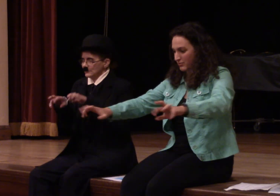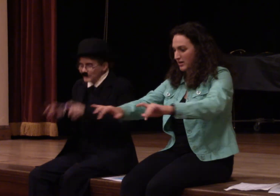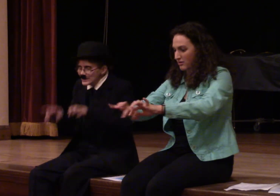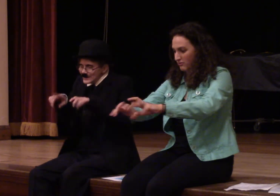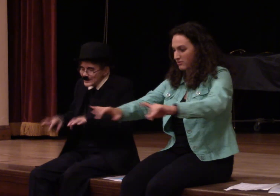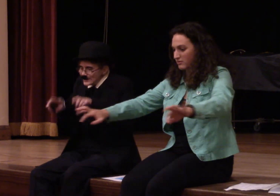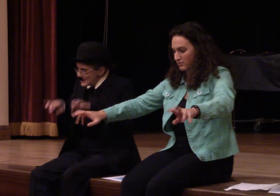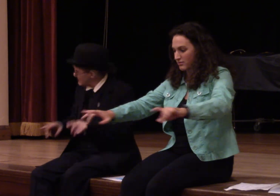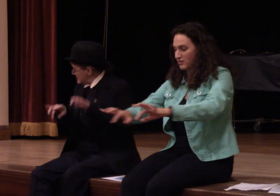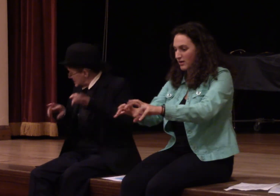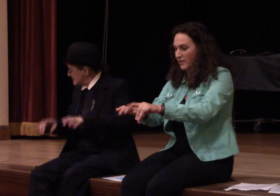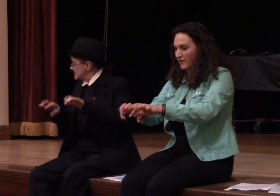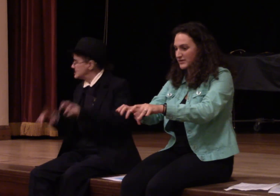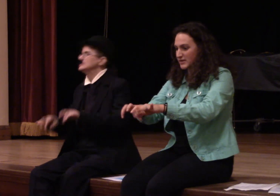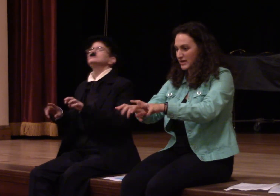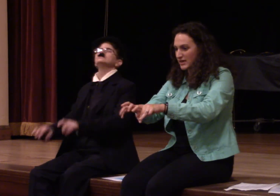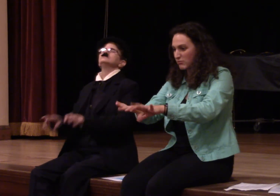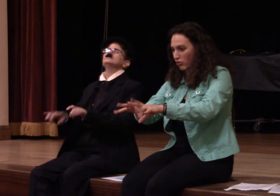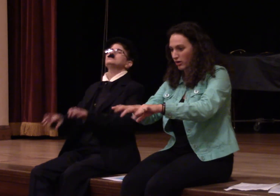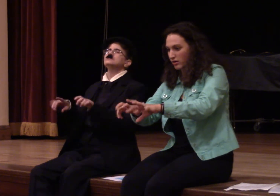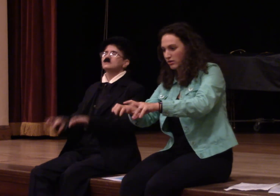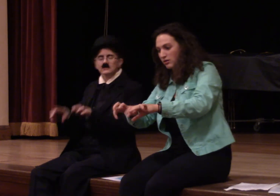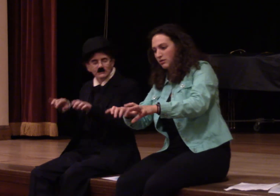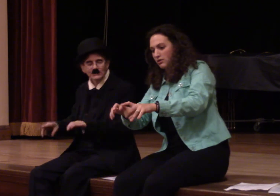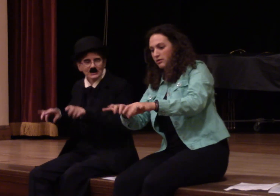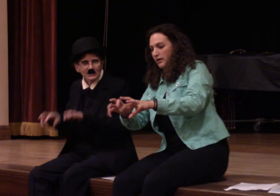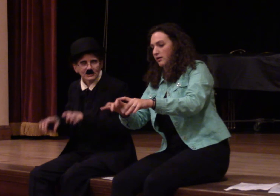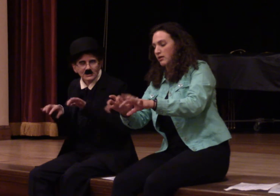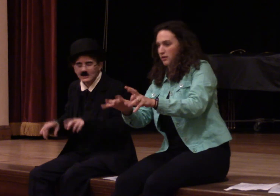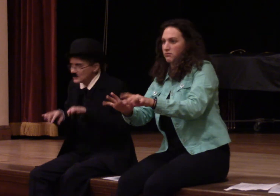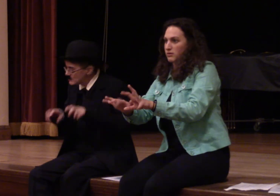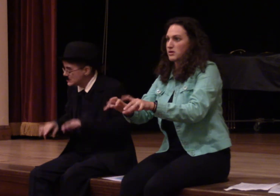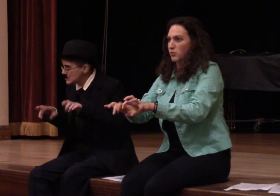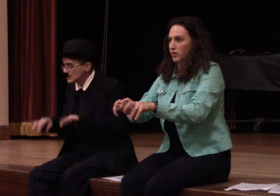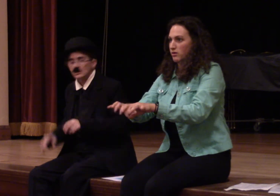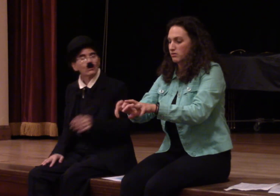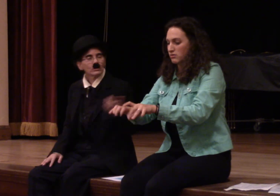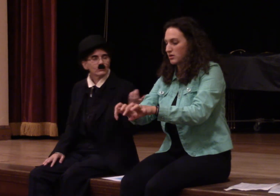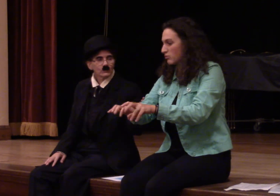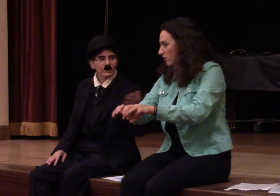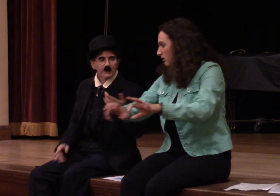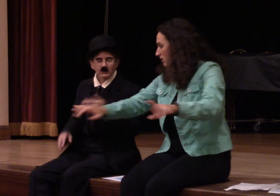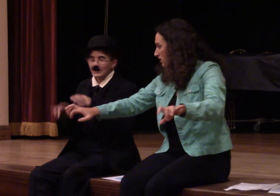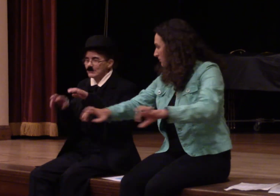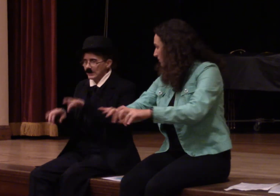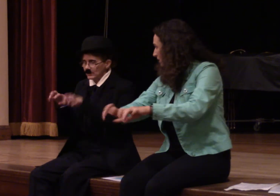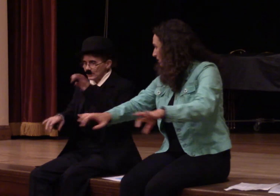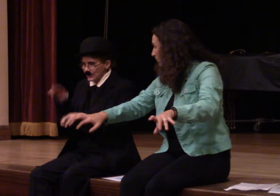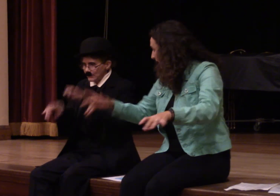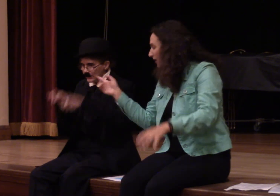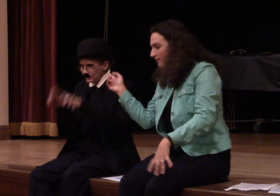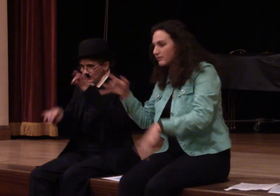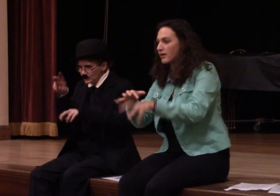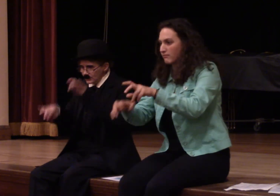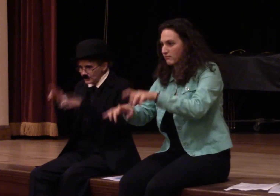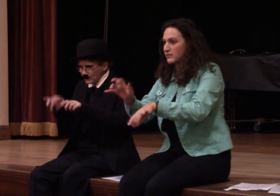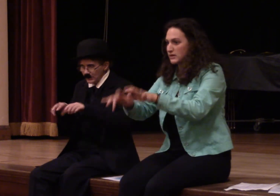Piano. And then this is like keyboard. Like, yeah, a keyboard. Oh, you Keyboard. would like typing, You know, yeah. typing. Yep. I was gonna say, is